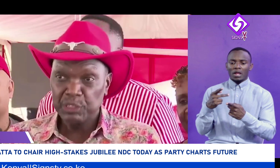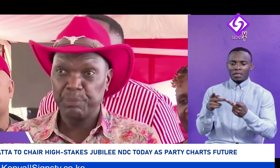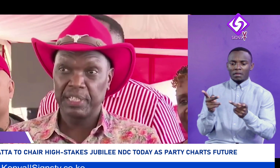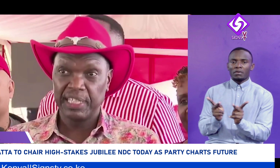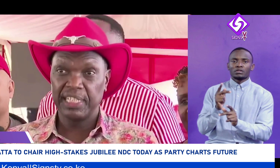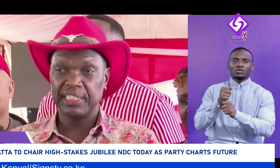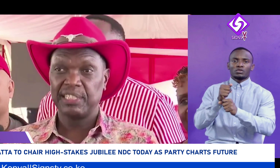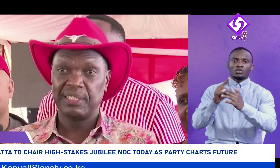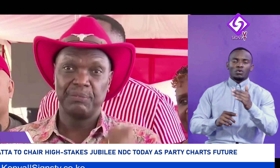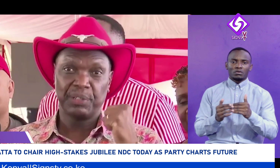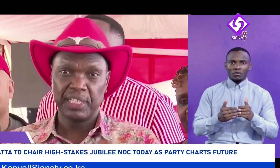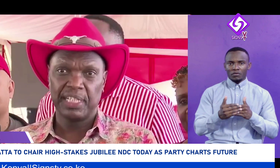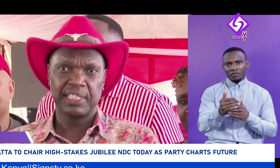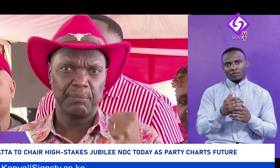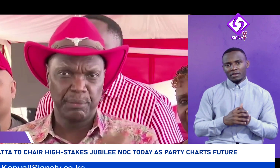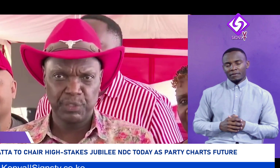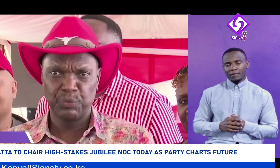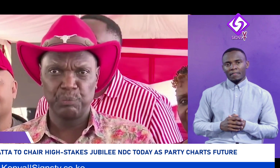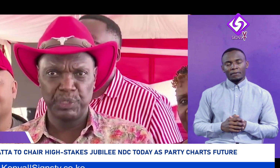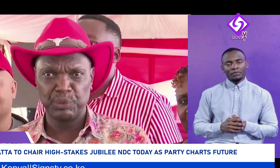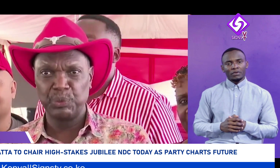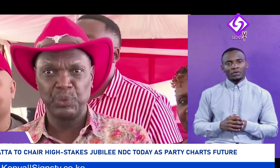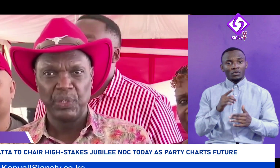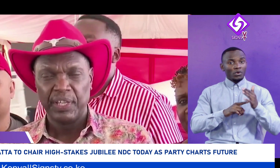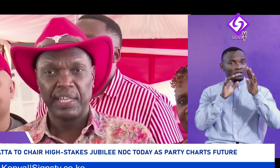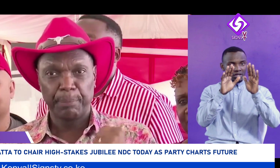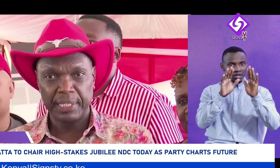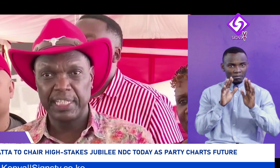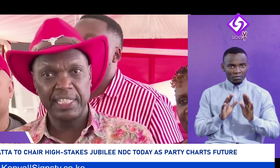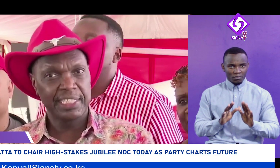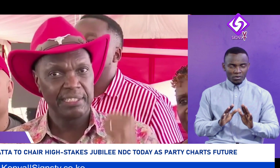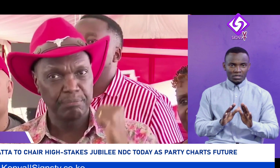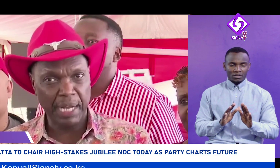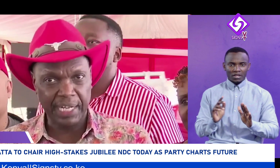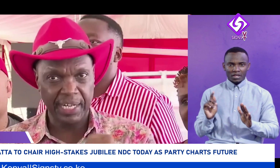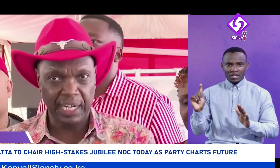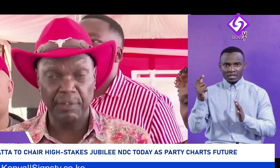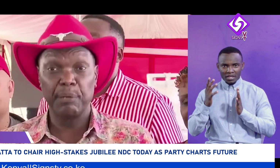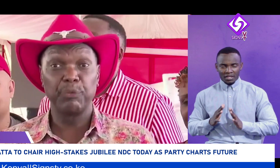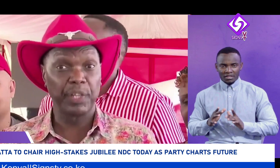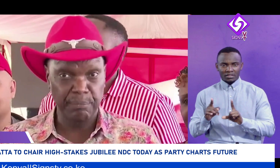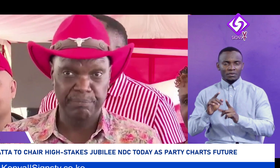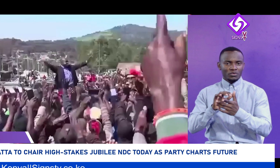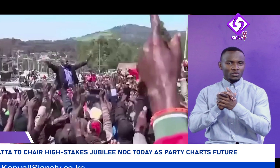most important thing is that for Kenyans and members of Jubilee to know their party is back and available for them.